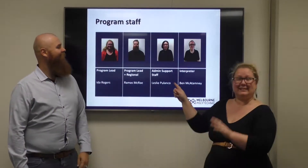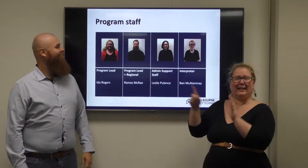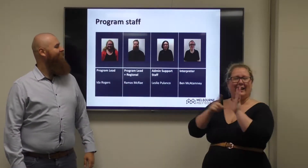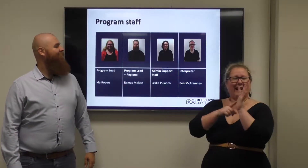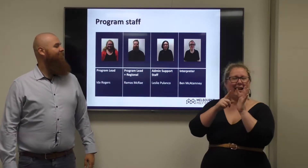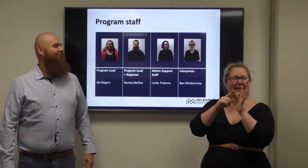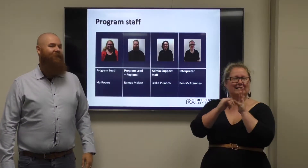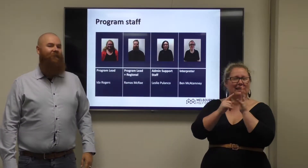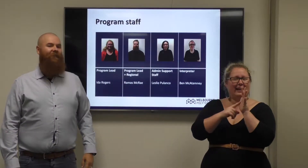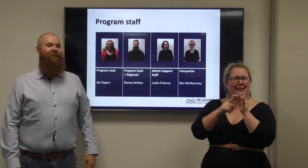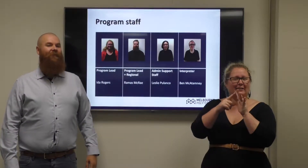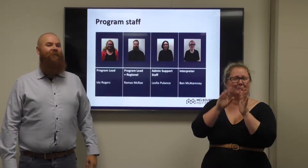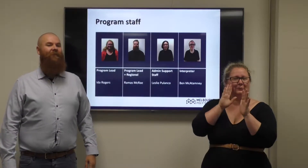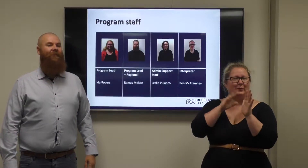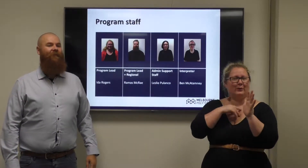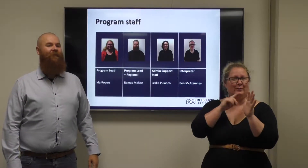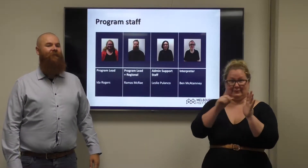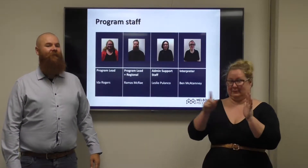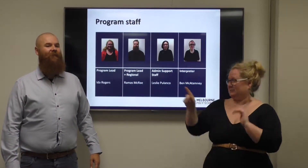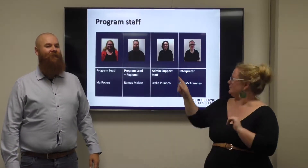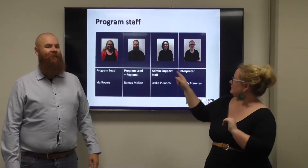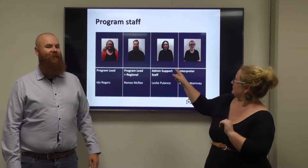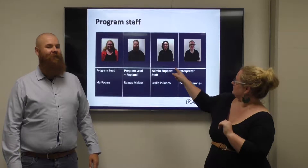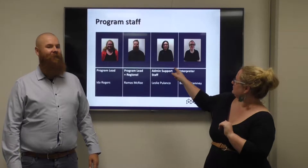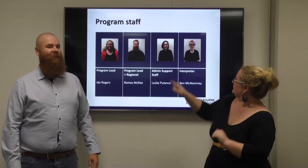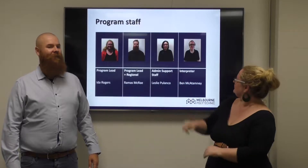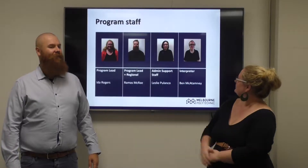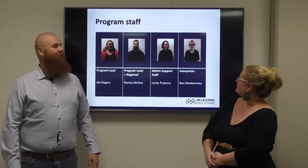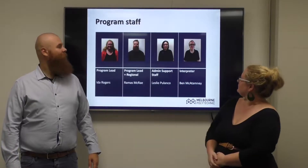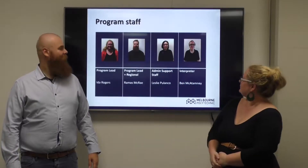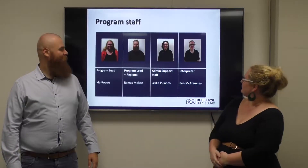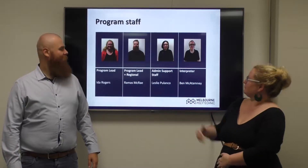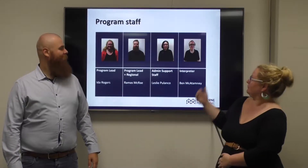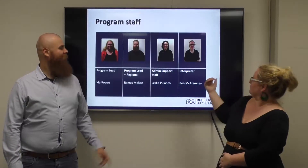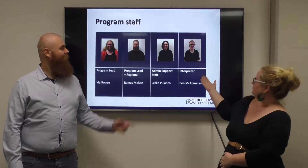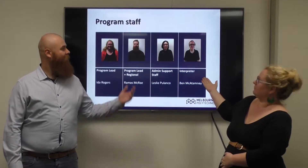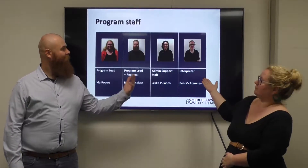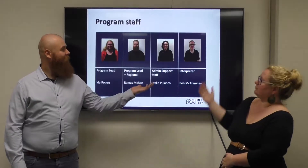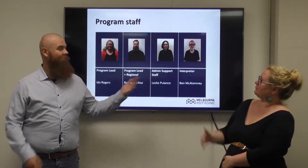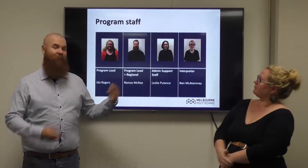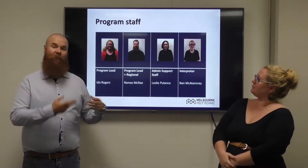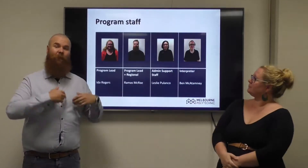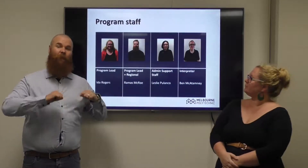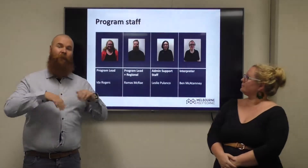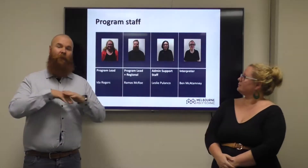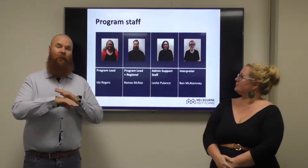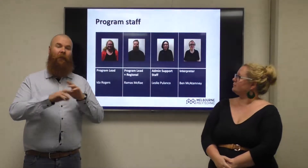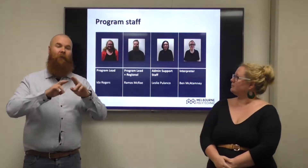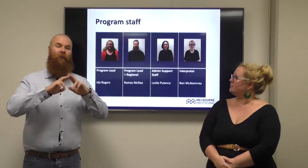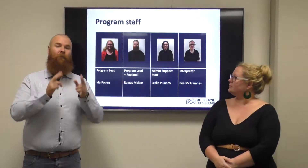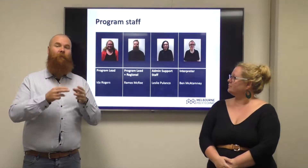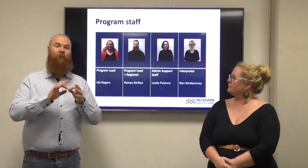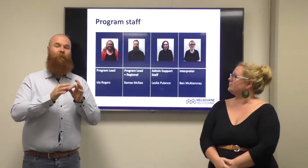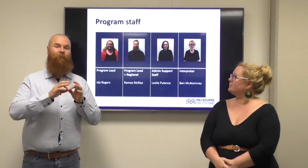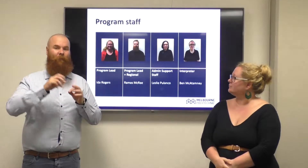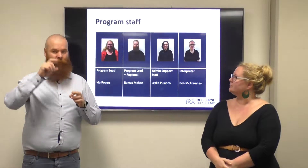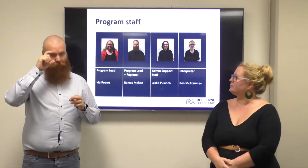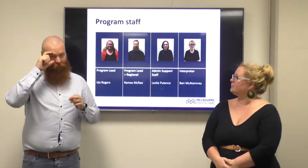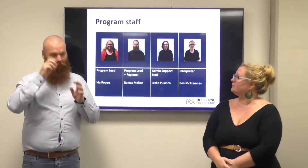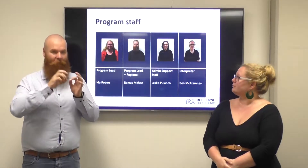and Ramis. Leslie, she's the lady I talked about before, who's admin support. And then we